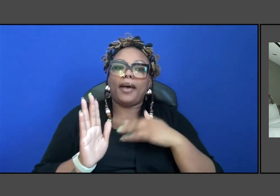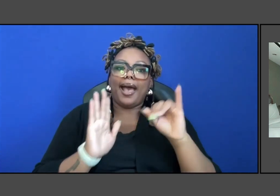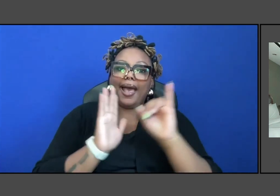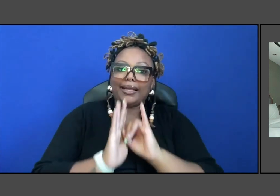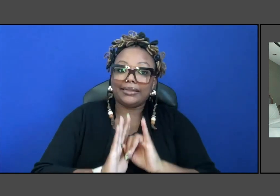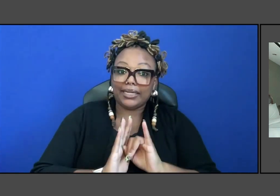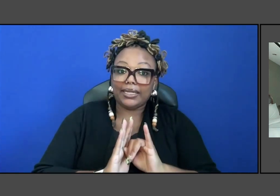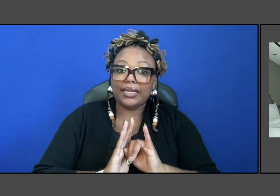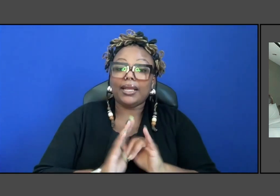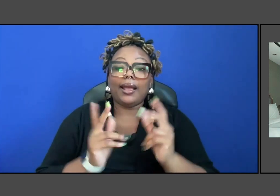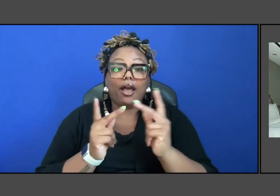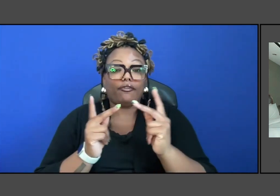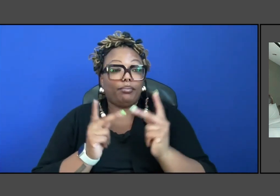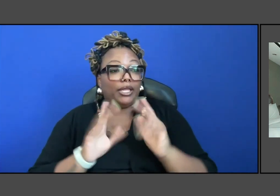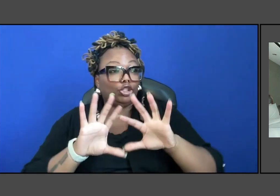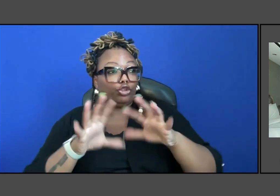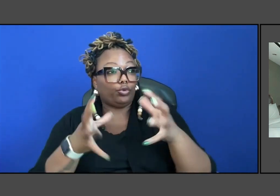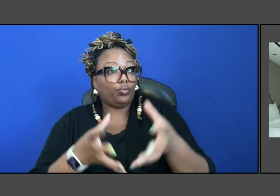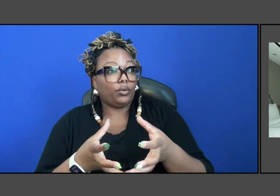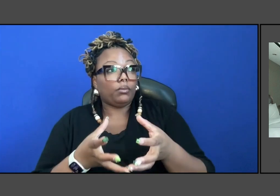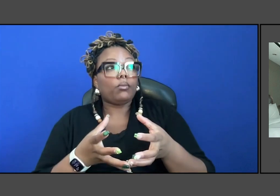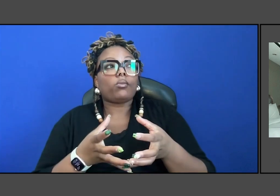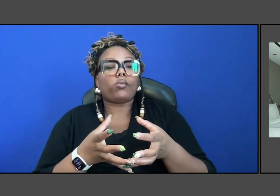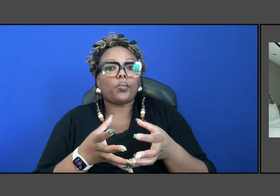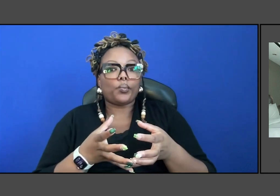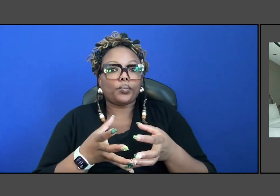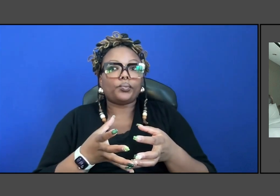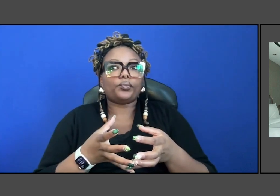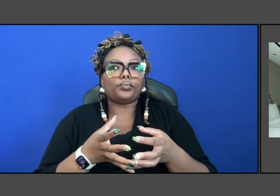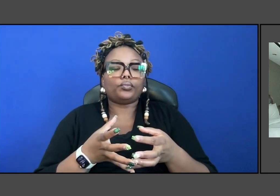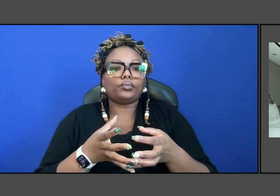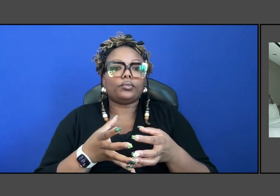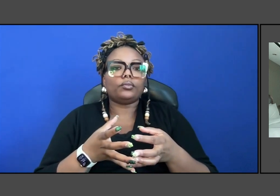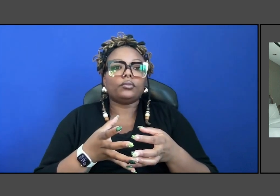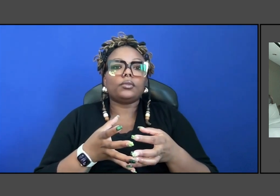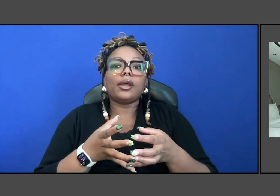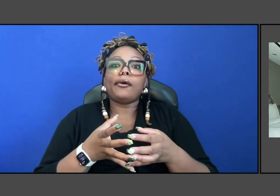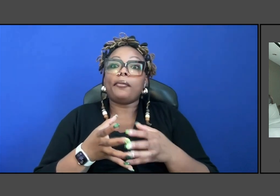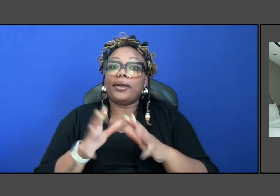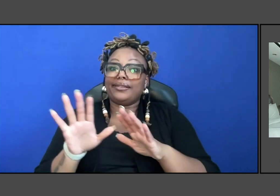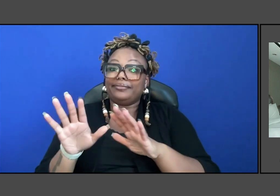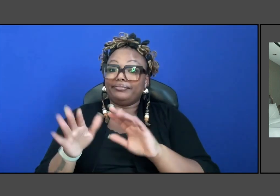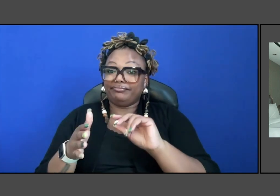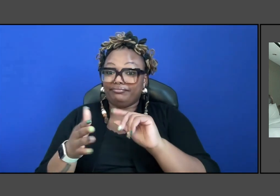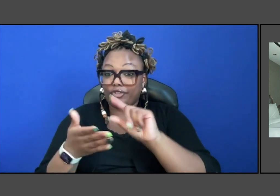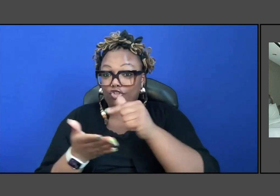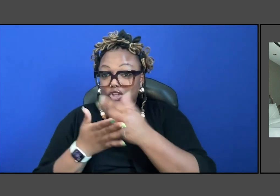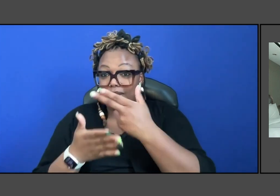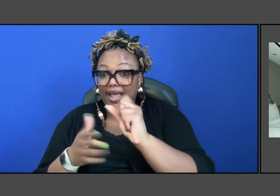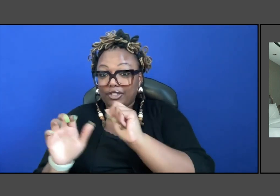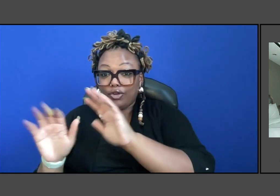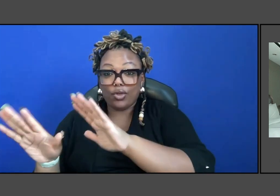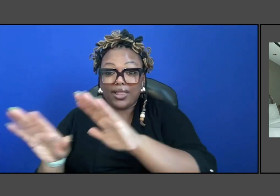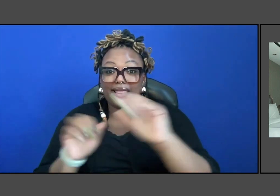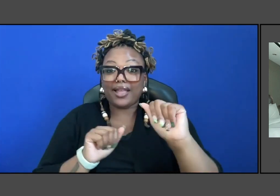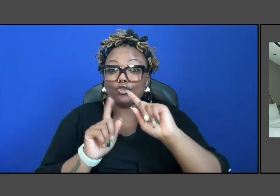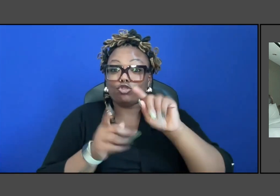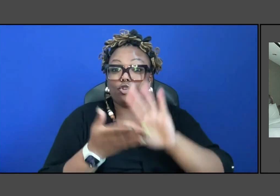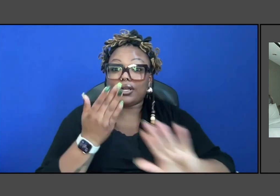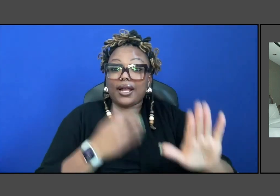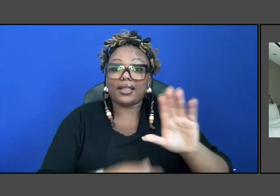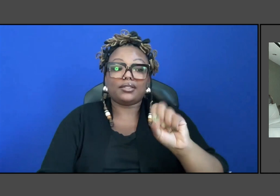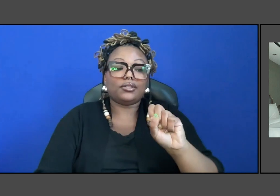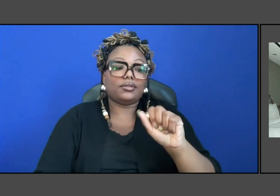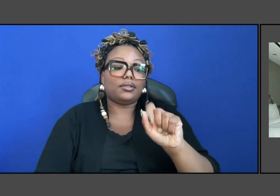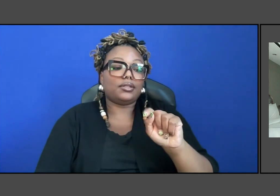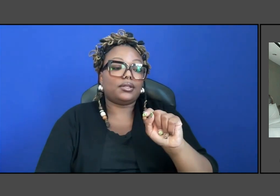in the world. And when I went away to college to Stanford with my brother, it was the